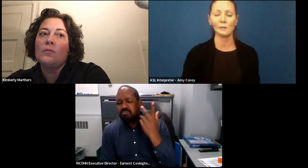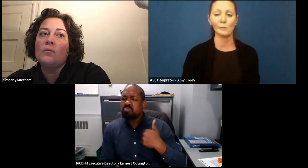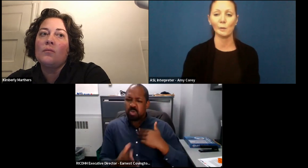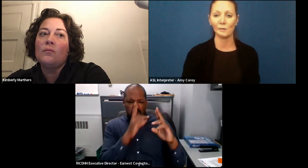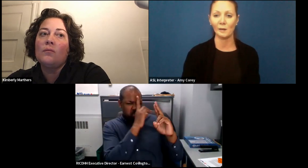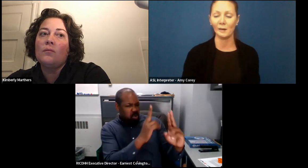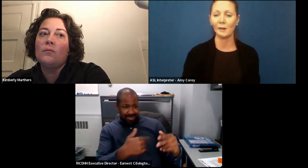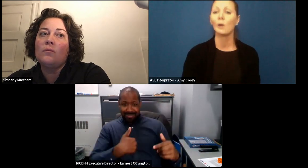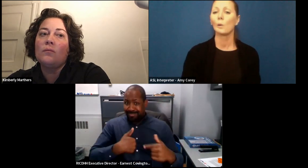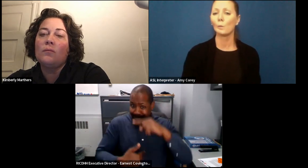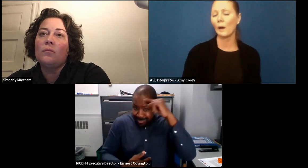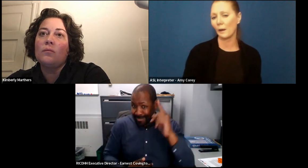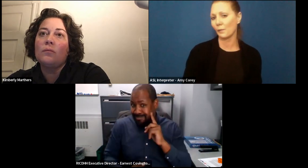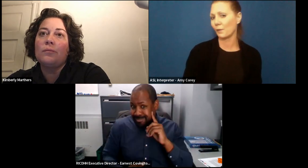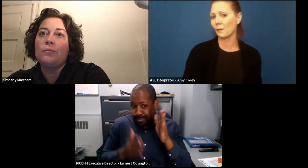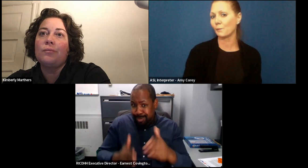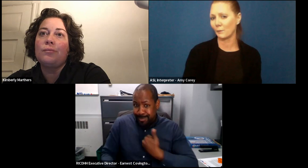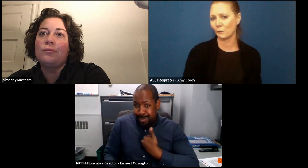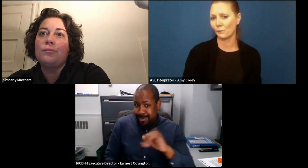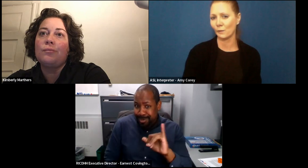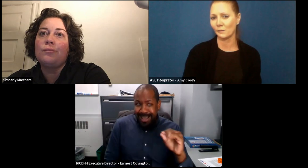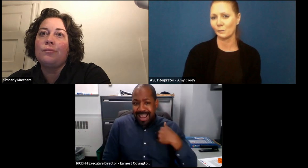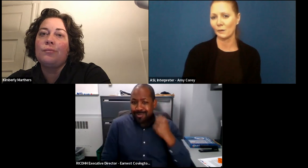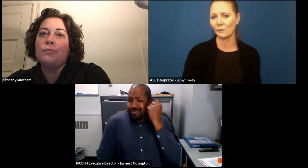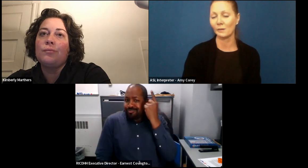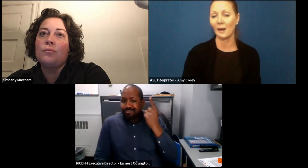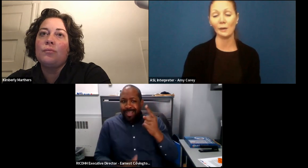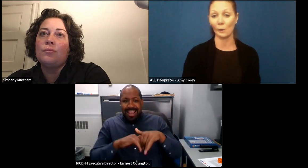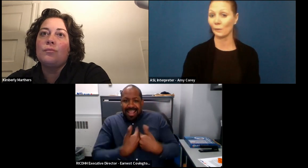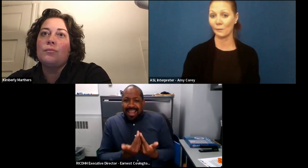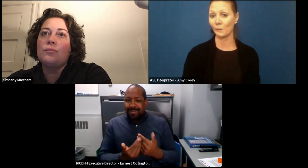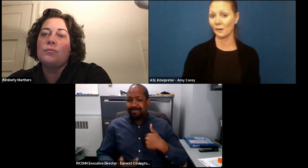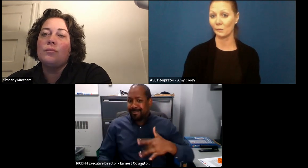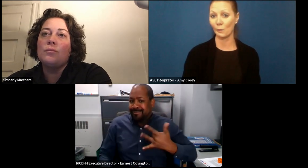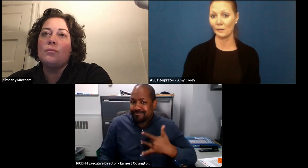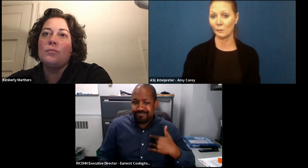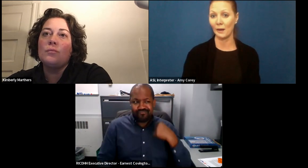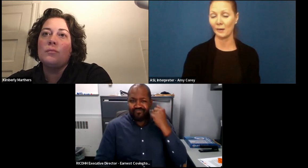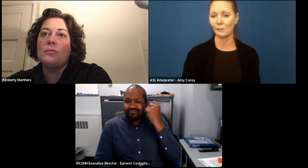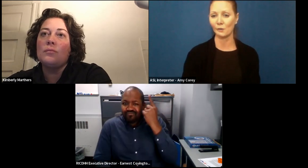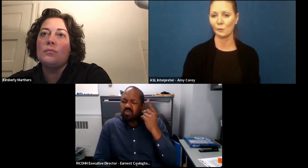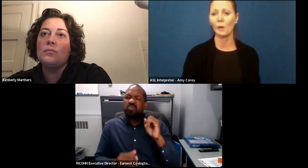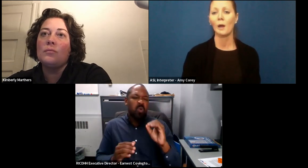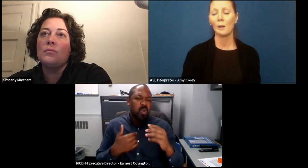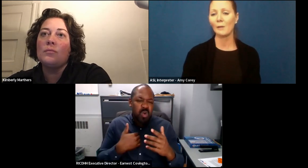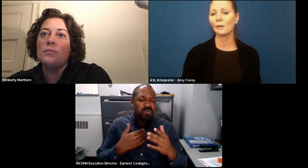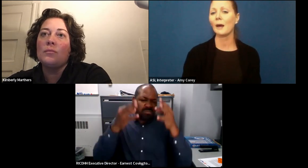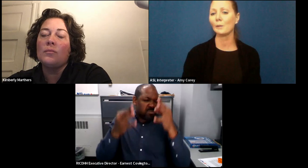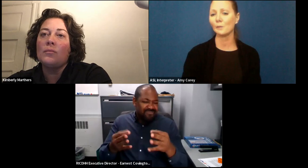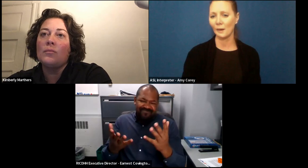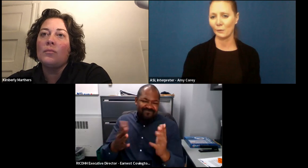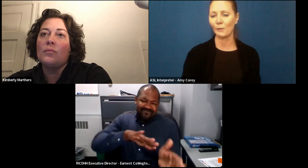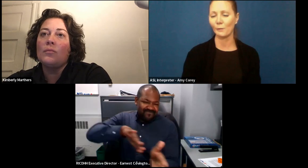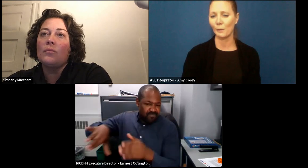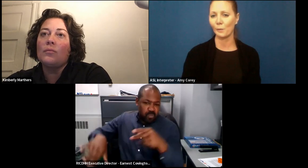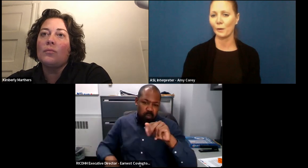else is focused on it, they have voiced expression that, even me as well as a Black individual, having it